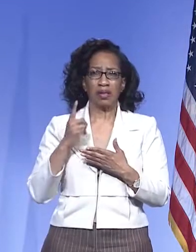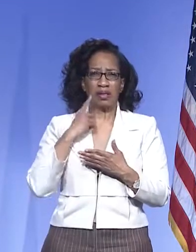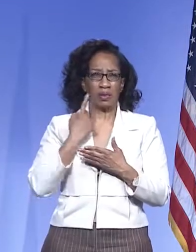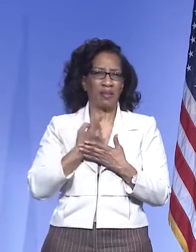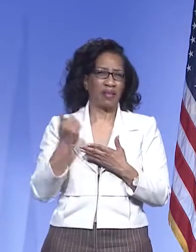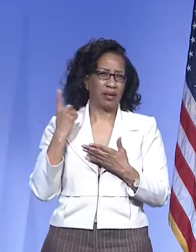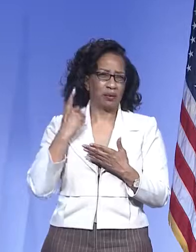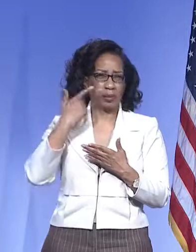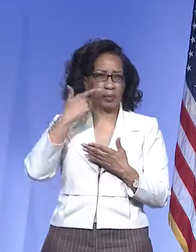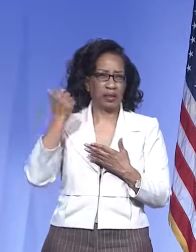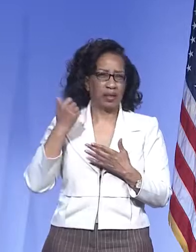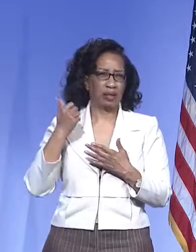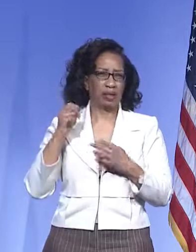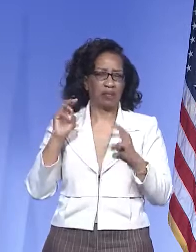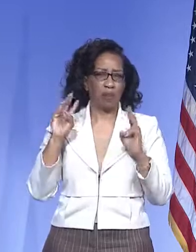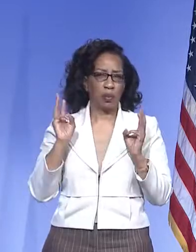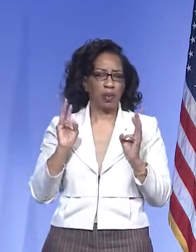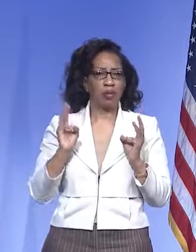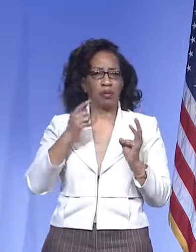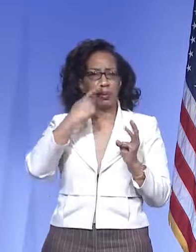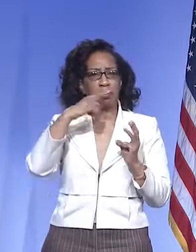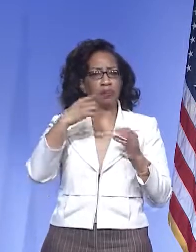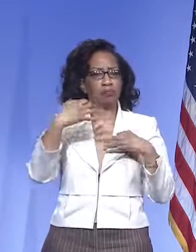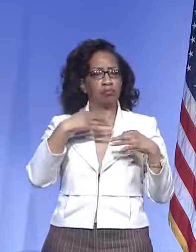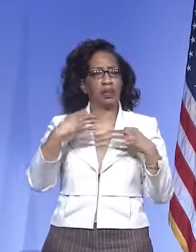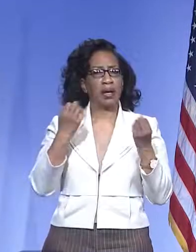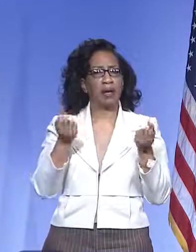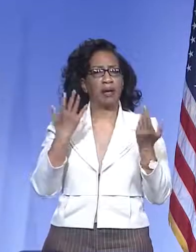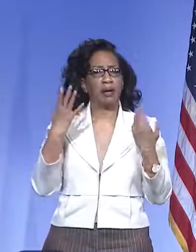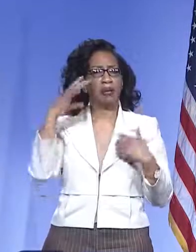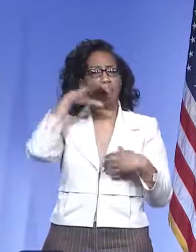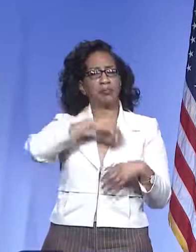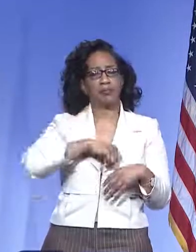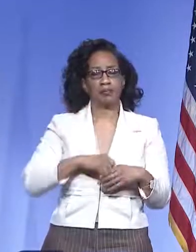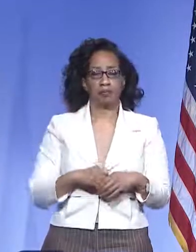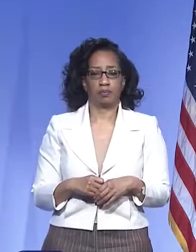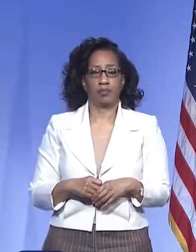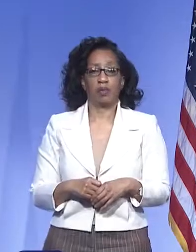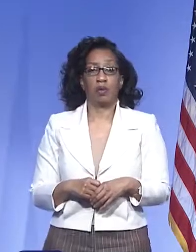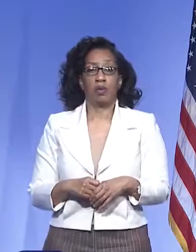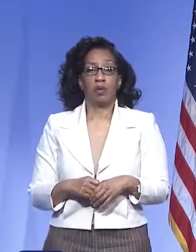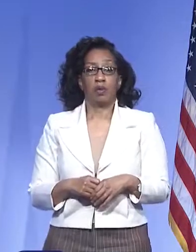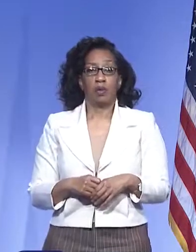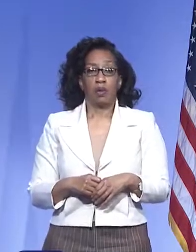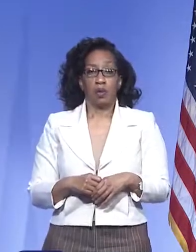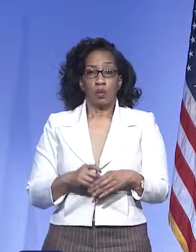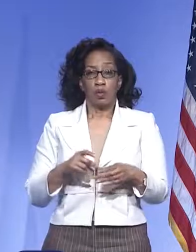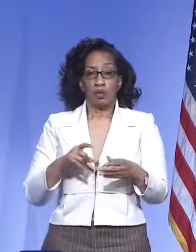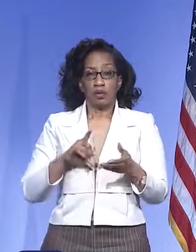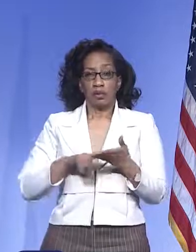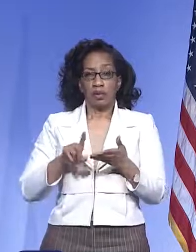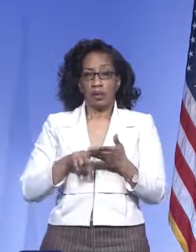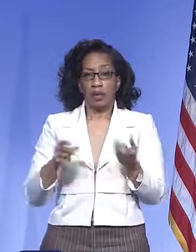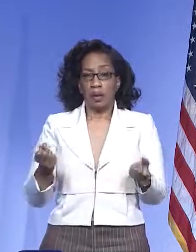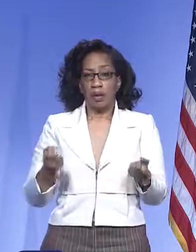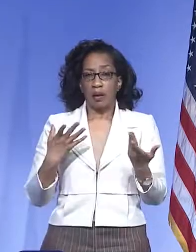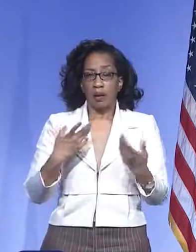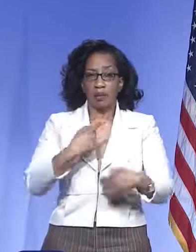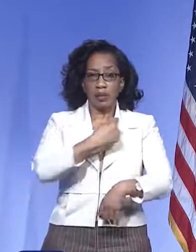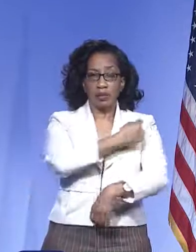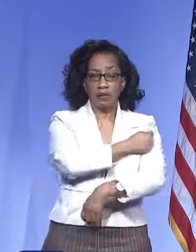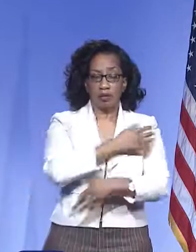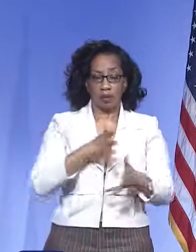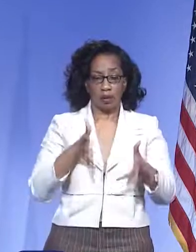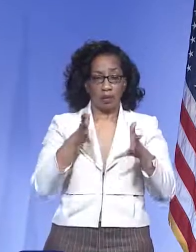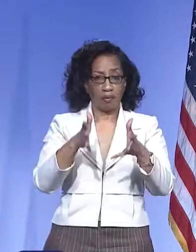of the weather. Sure. So we've seen typically, we count return rate of vaccines that have not been administered because they were still in the